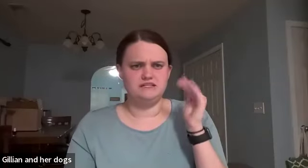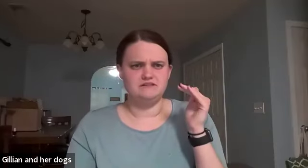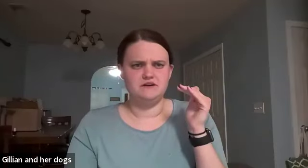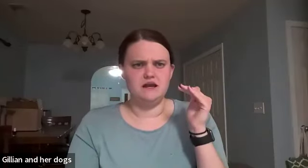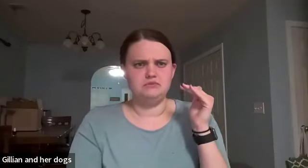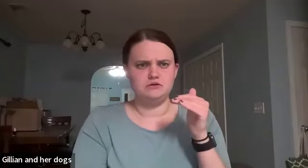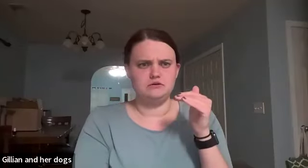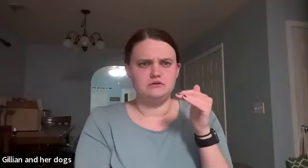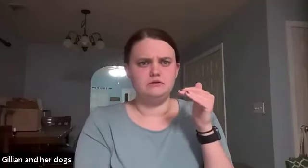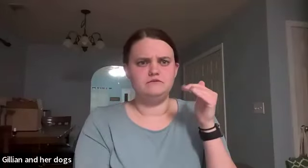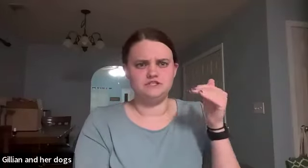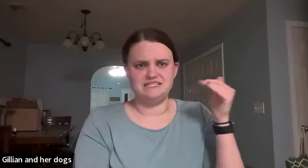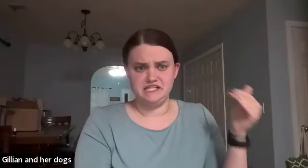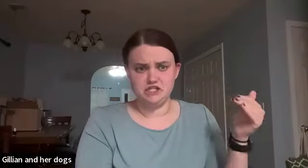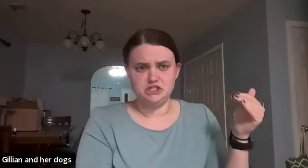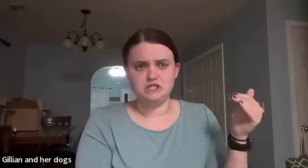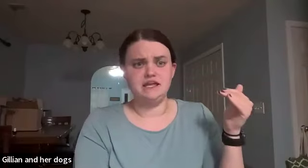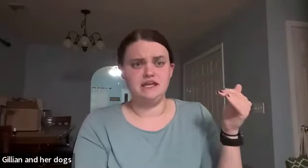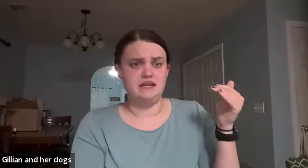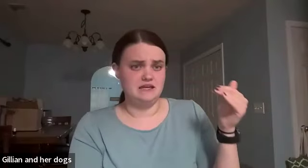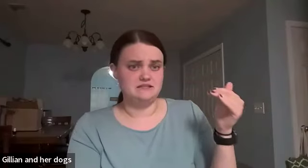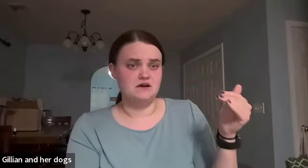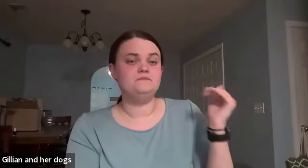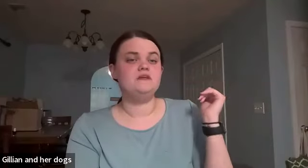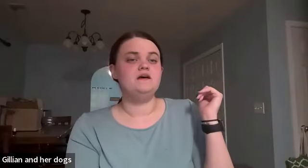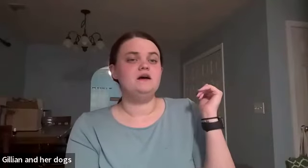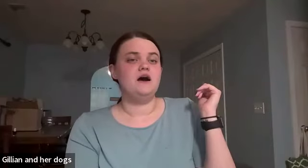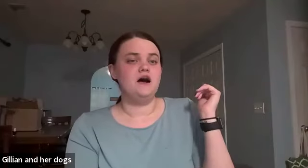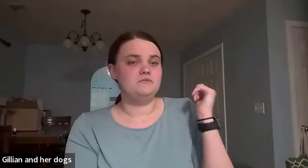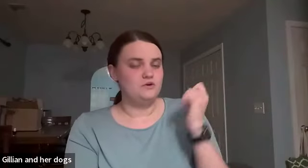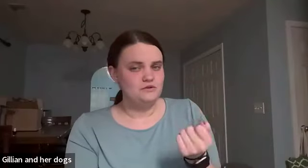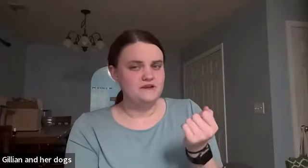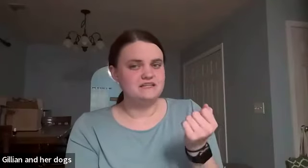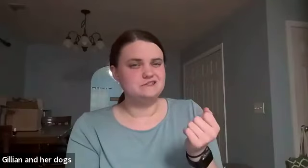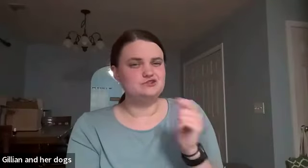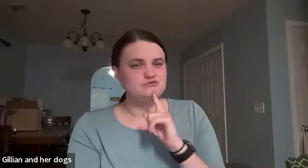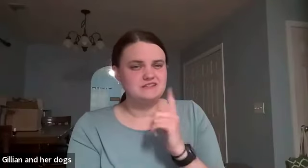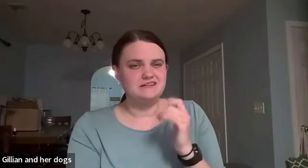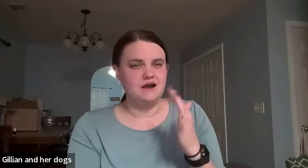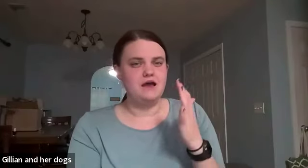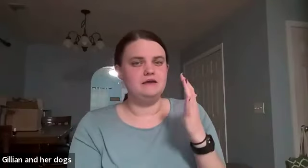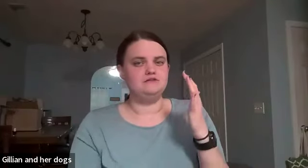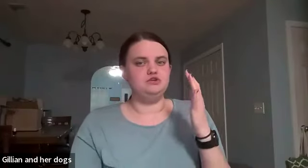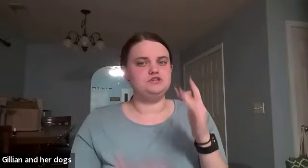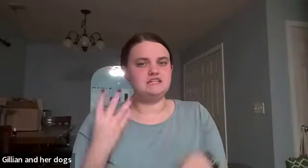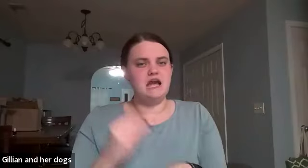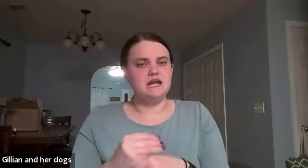you identify plural versus singular in ASL? The cool thing is there's really not, you just add